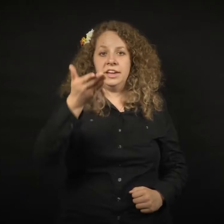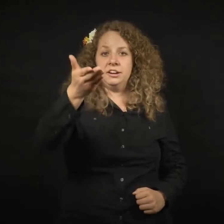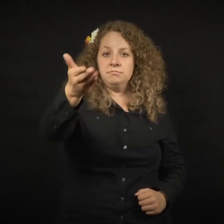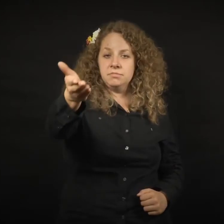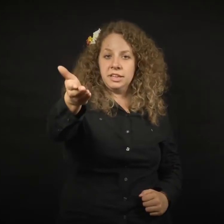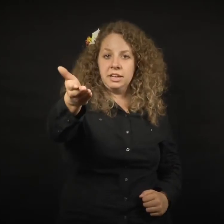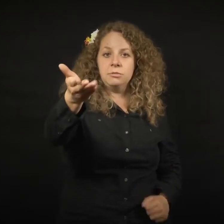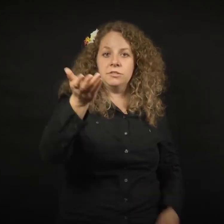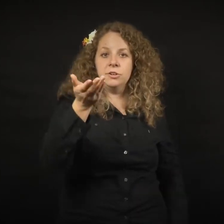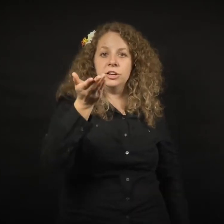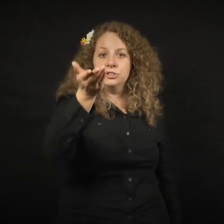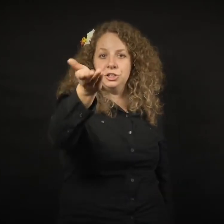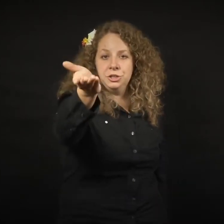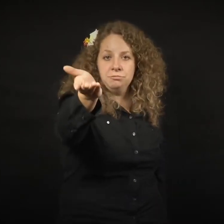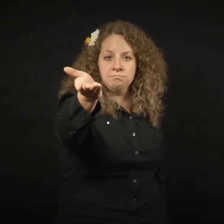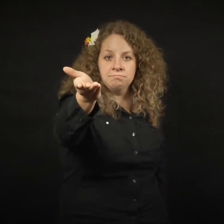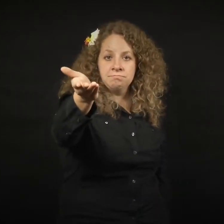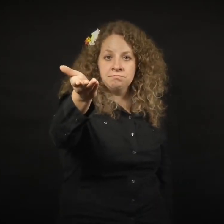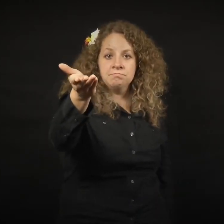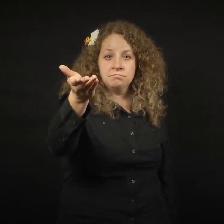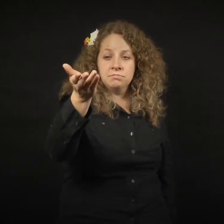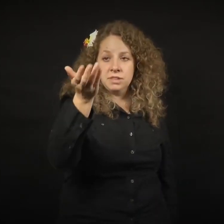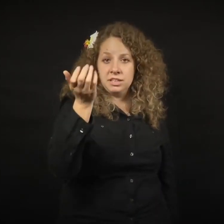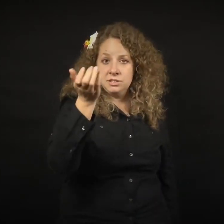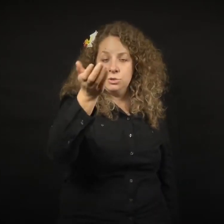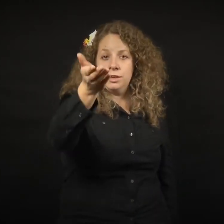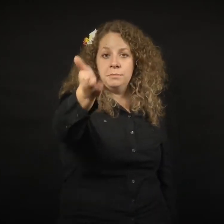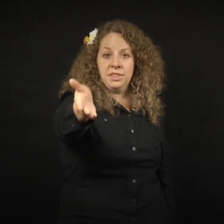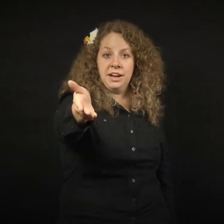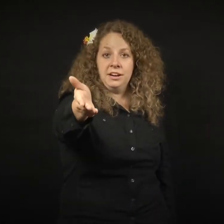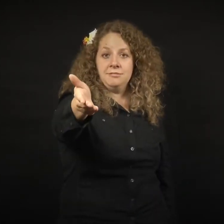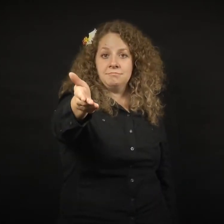There, like referring to you. Like to them there.